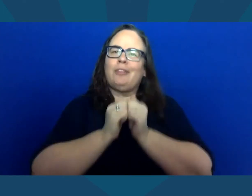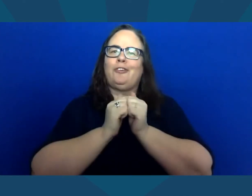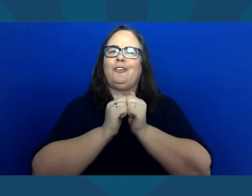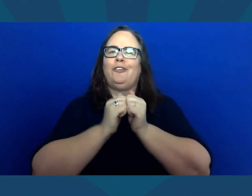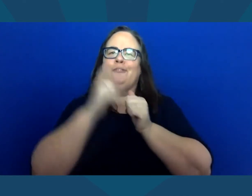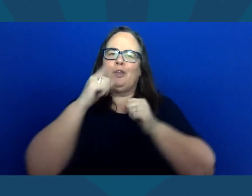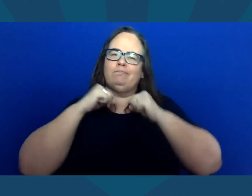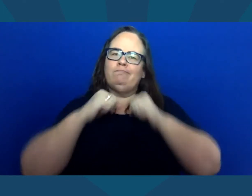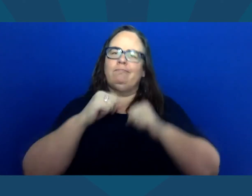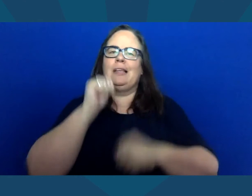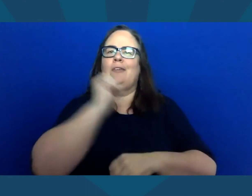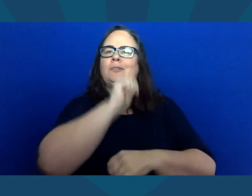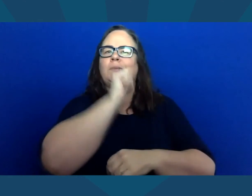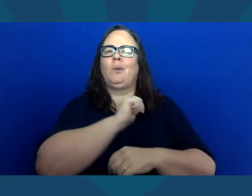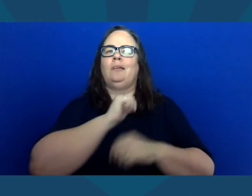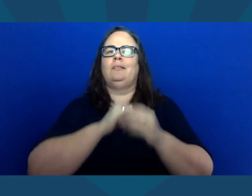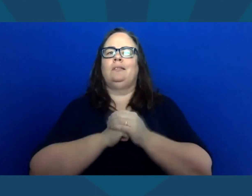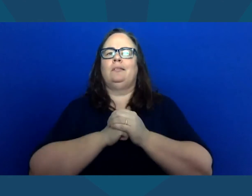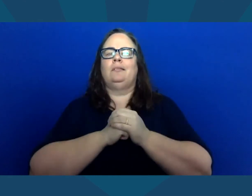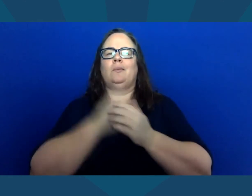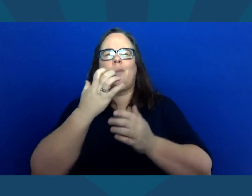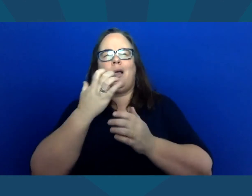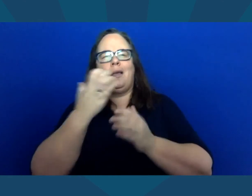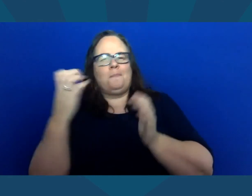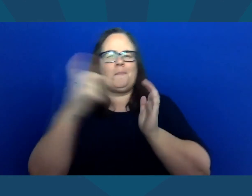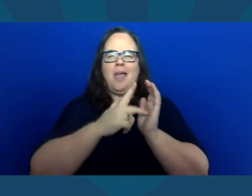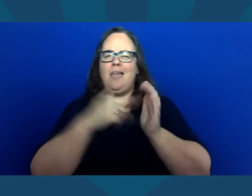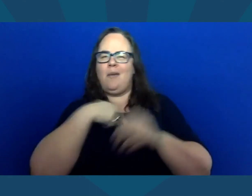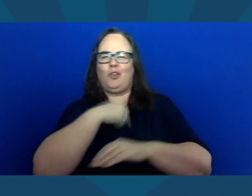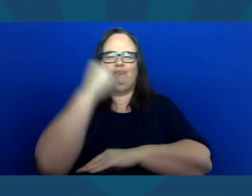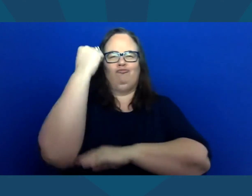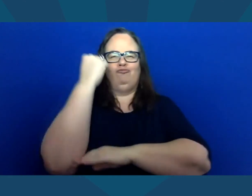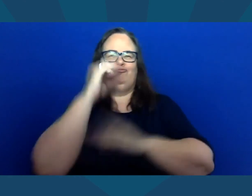Let's work together to protect Arizona. Let's get back